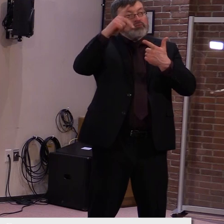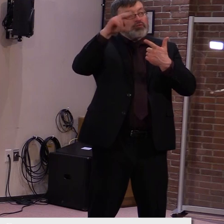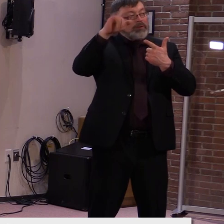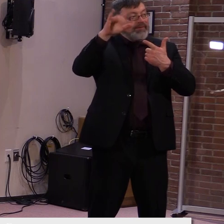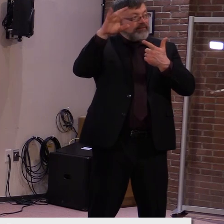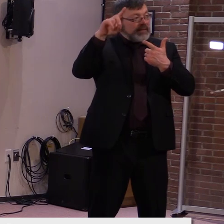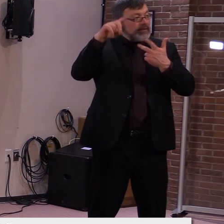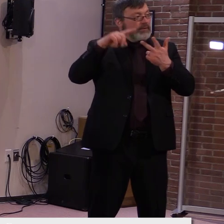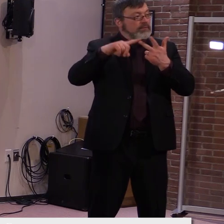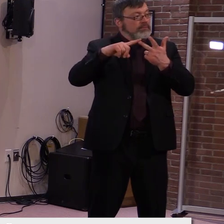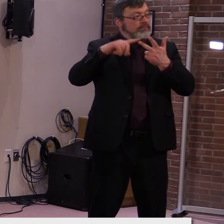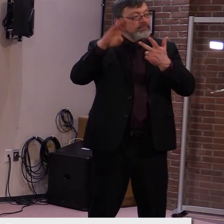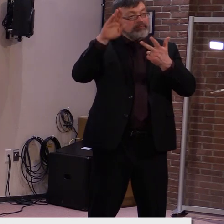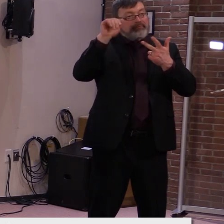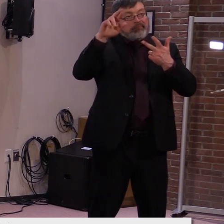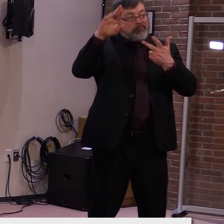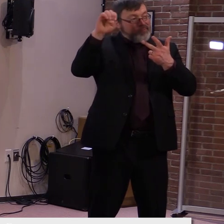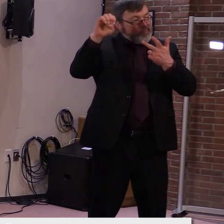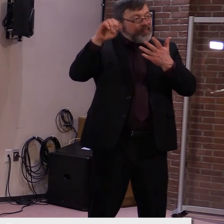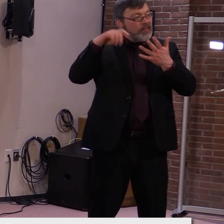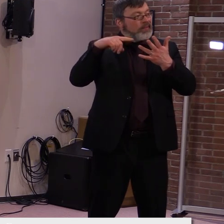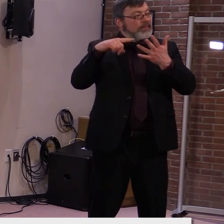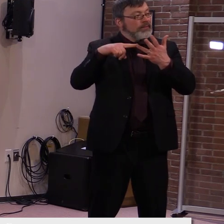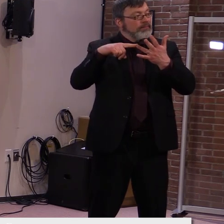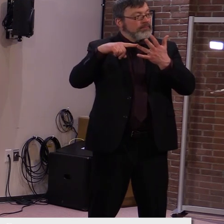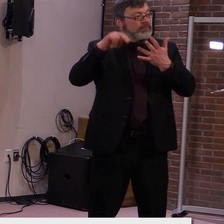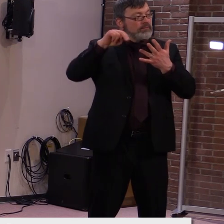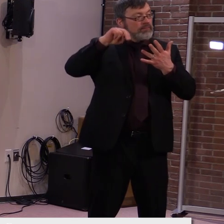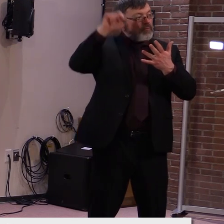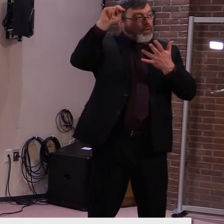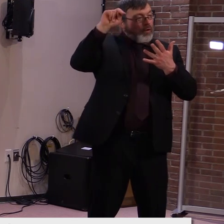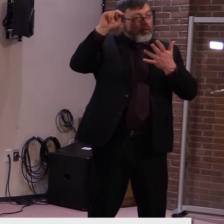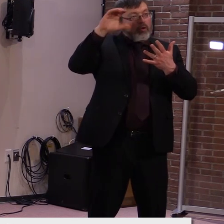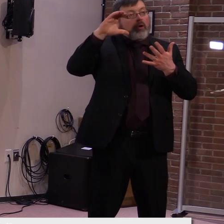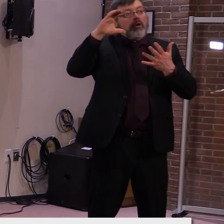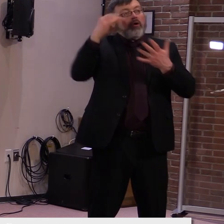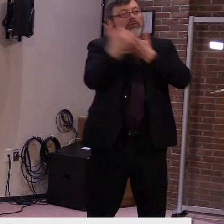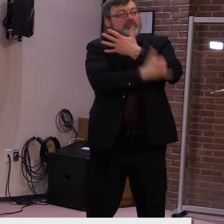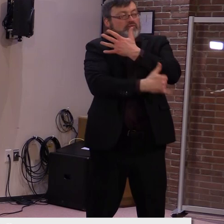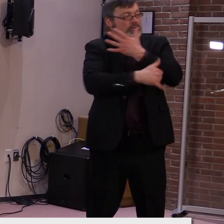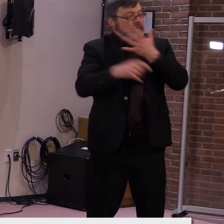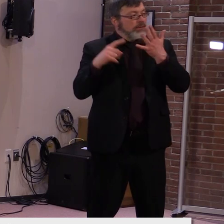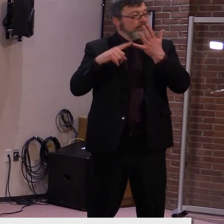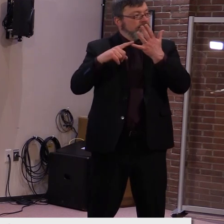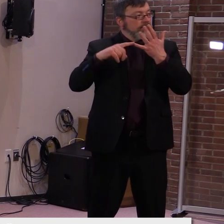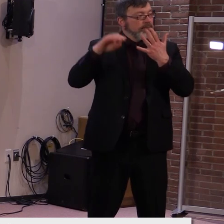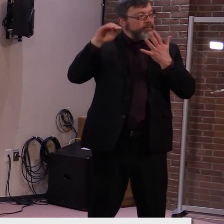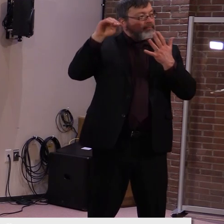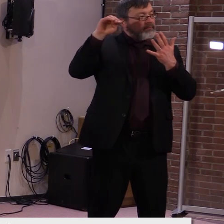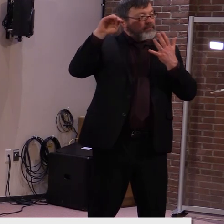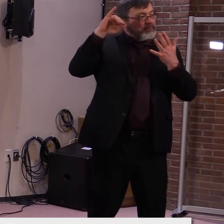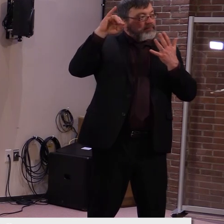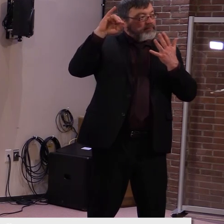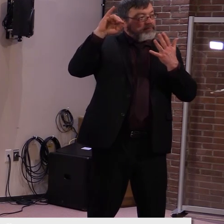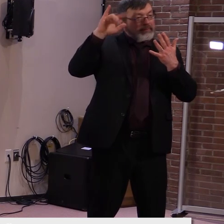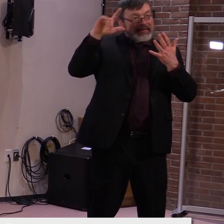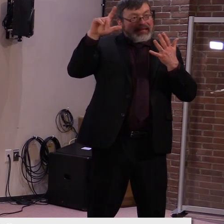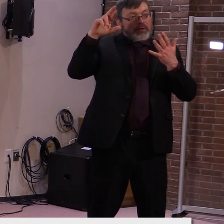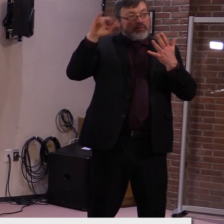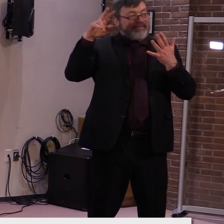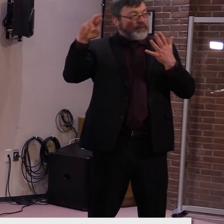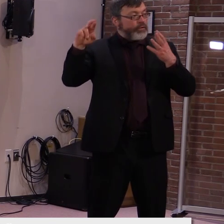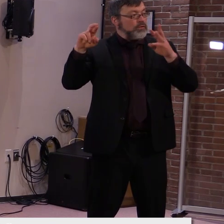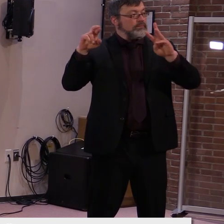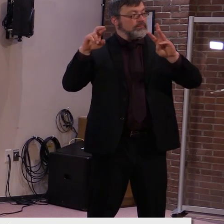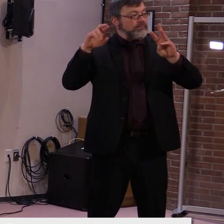Details are being finalized for at least 28 additional clinics in the next few weeks. As I mentioned earlier